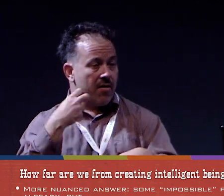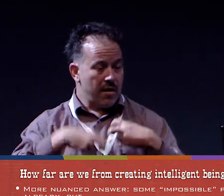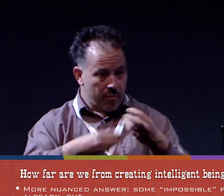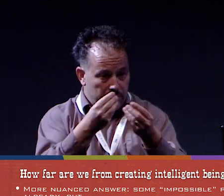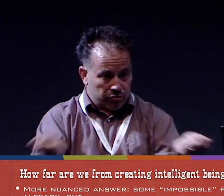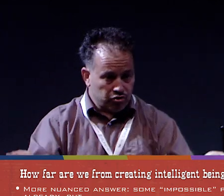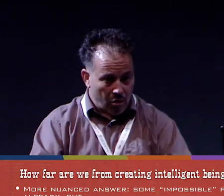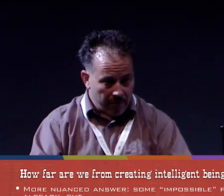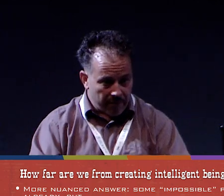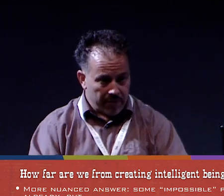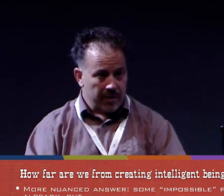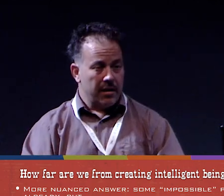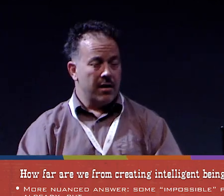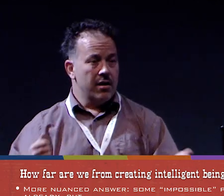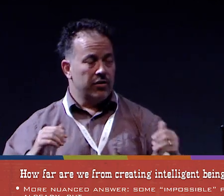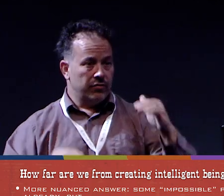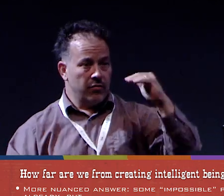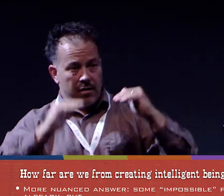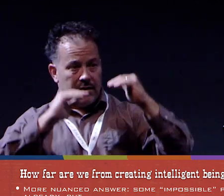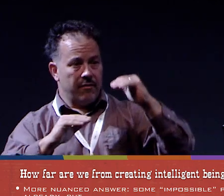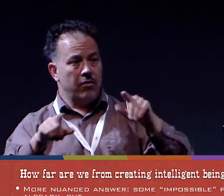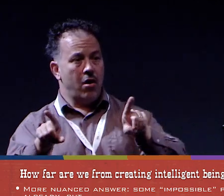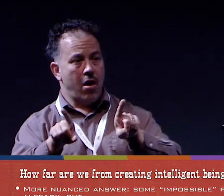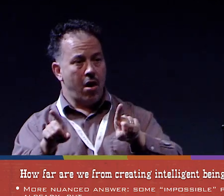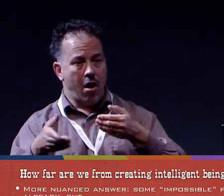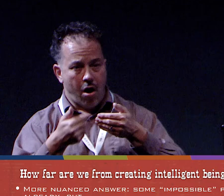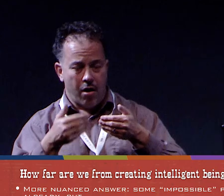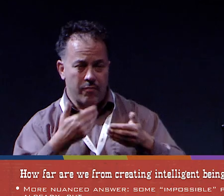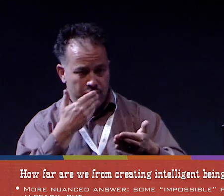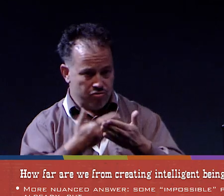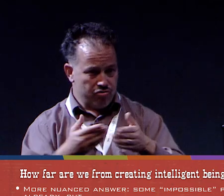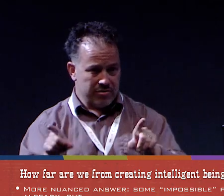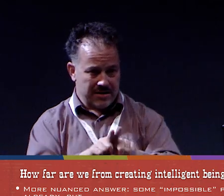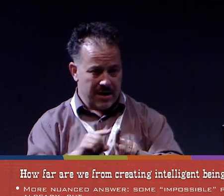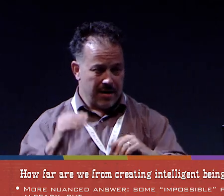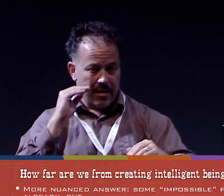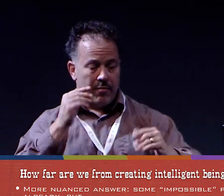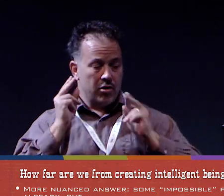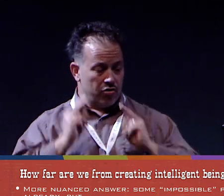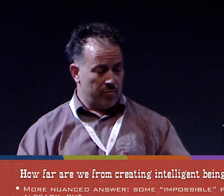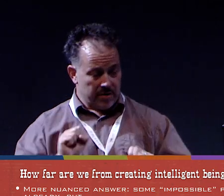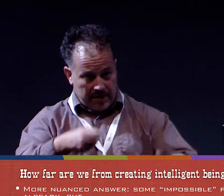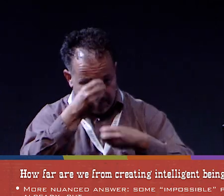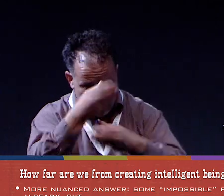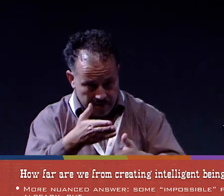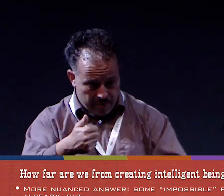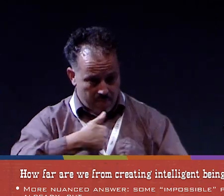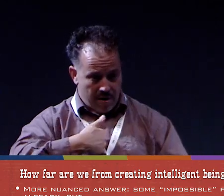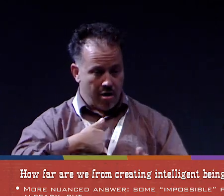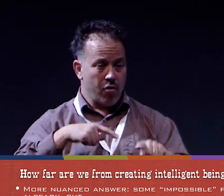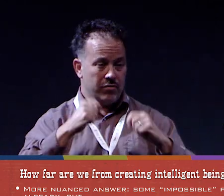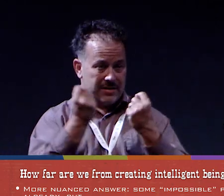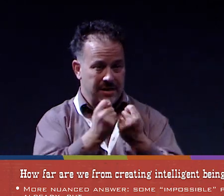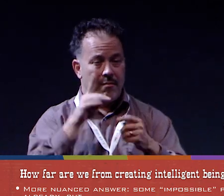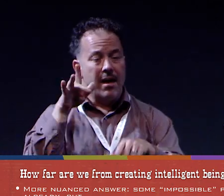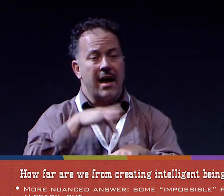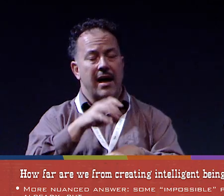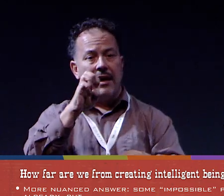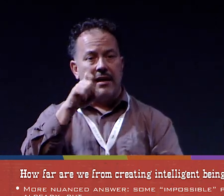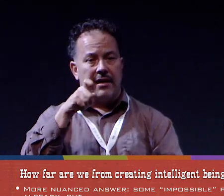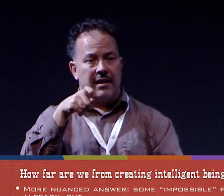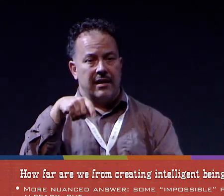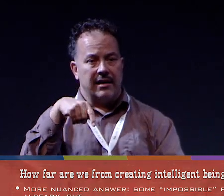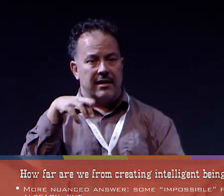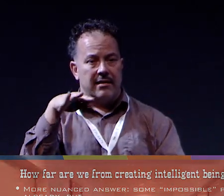been solved to a level that's almost as good as humans can solve this problem. I can tell you that my own team at Xperi has been